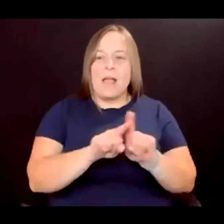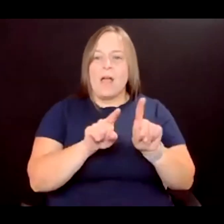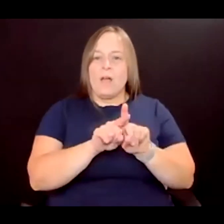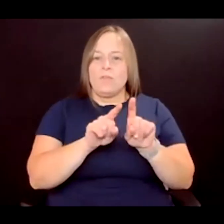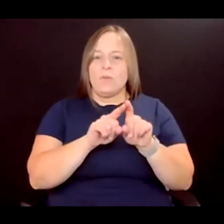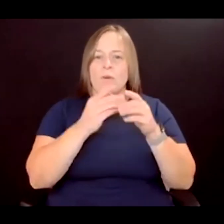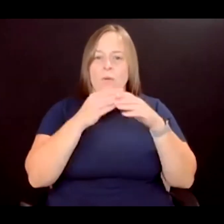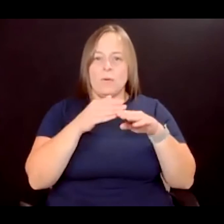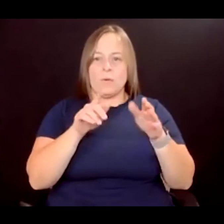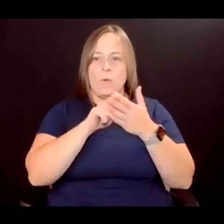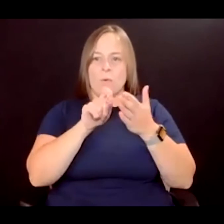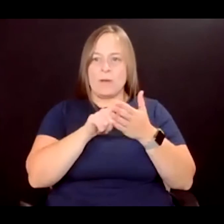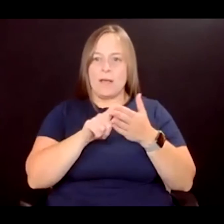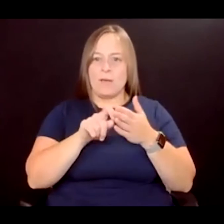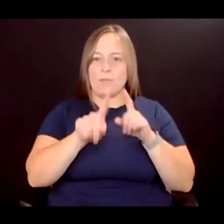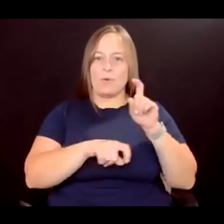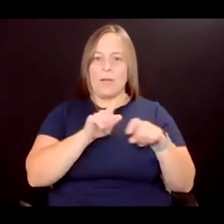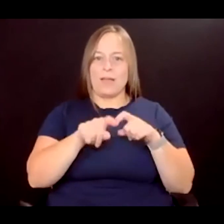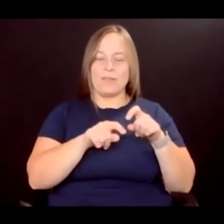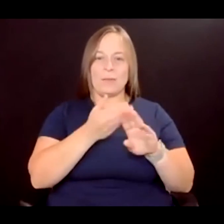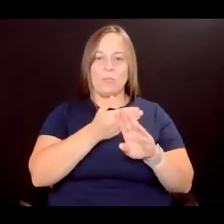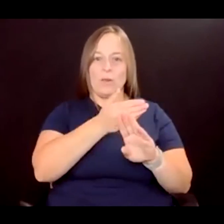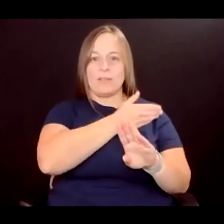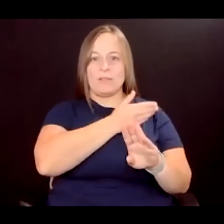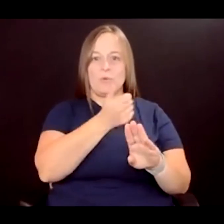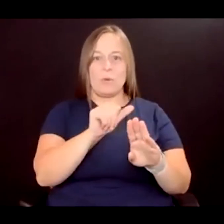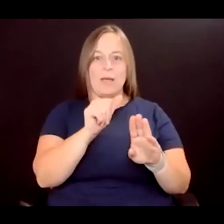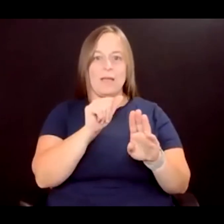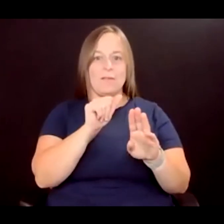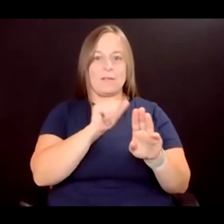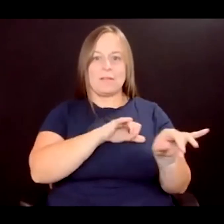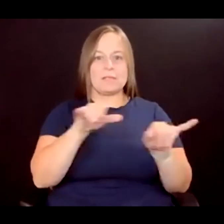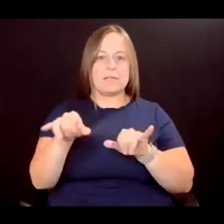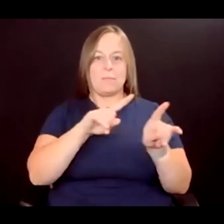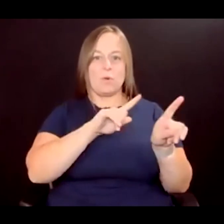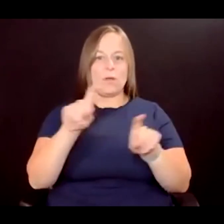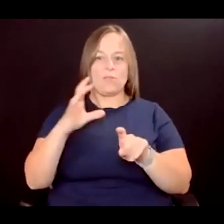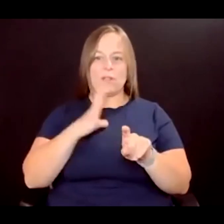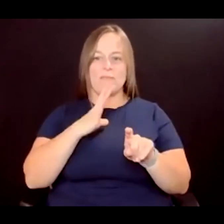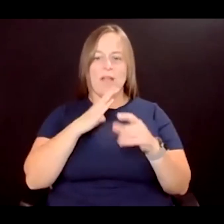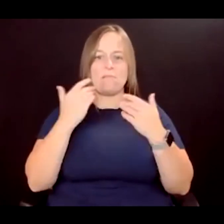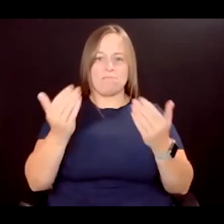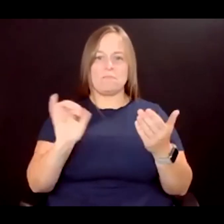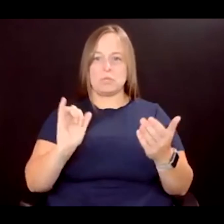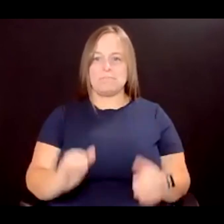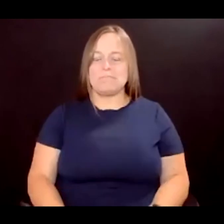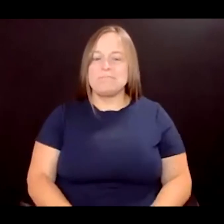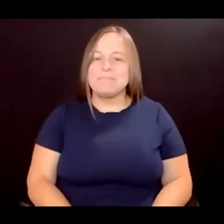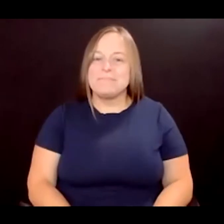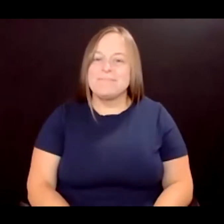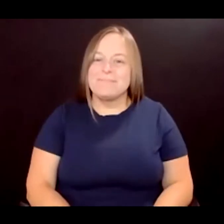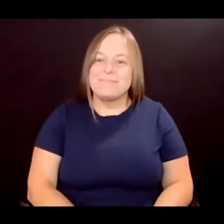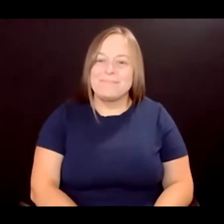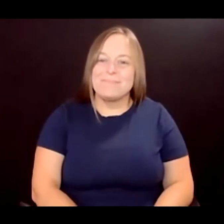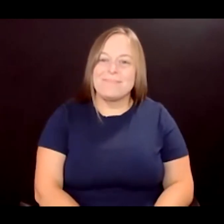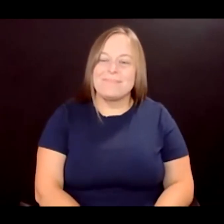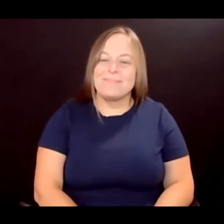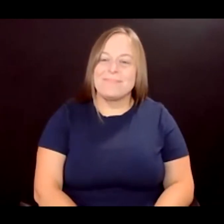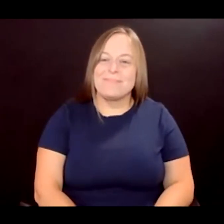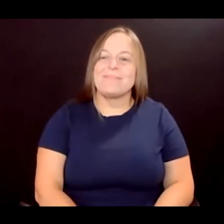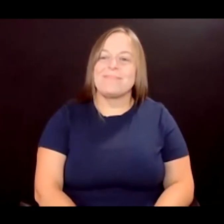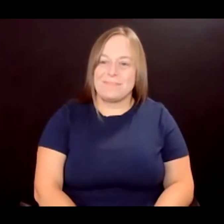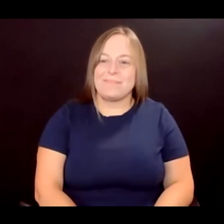Purdy. I am running for mayor against Kathy Sheehan. So I'm running for mayor